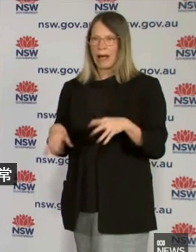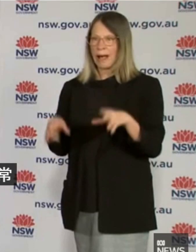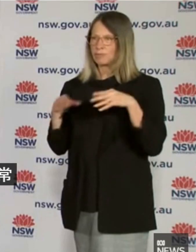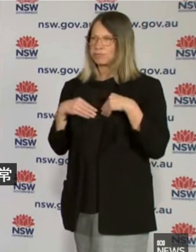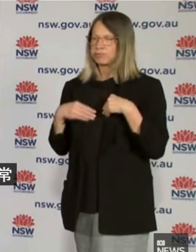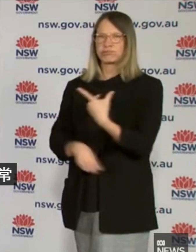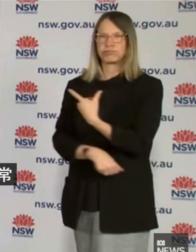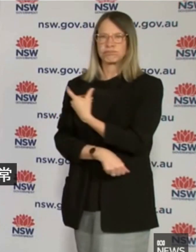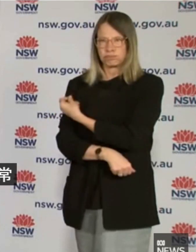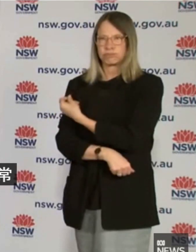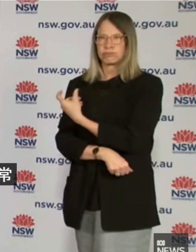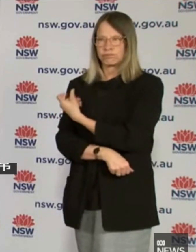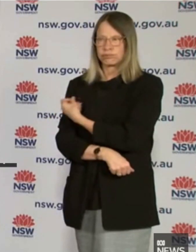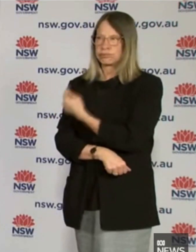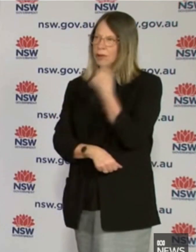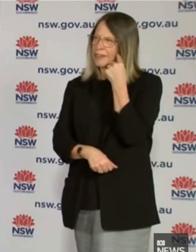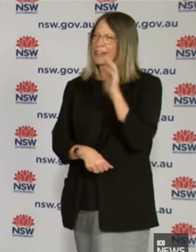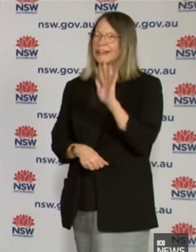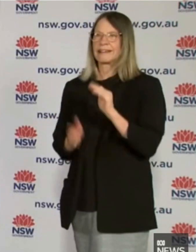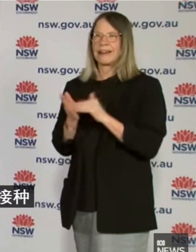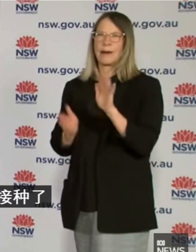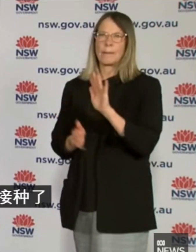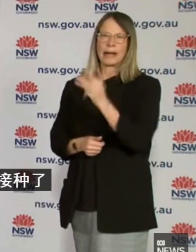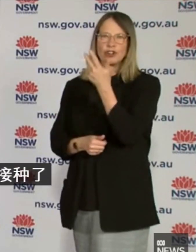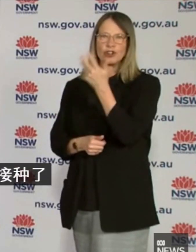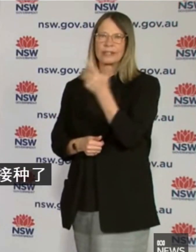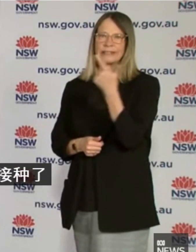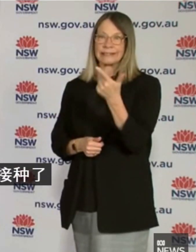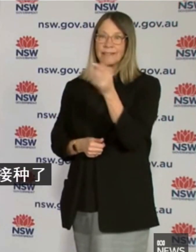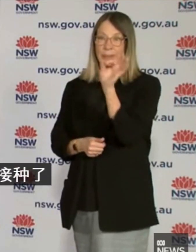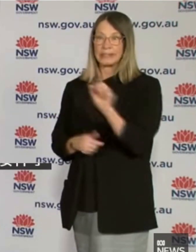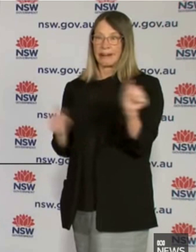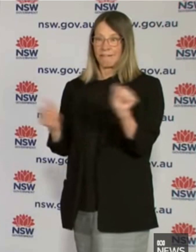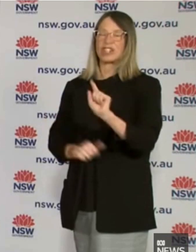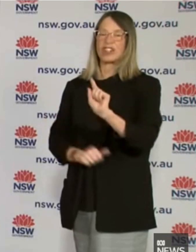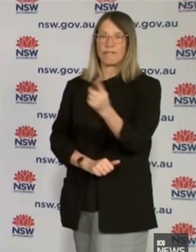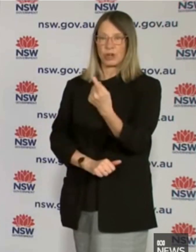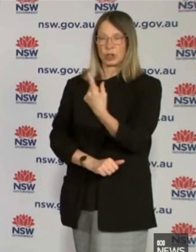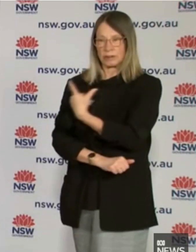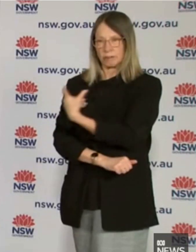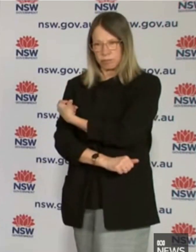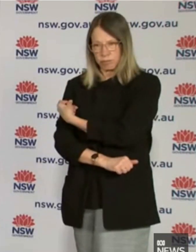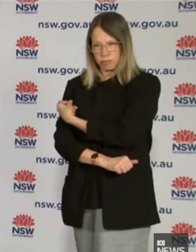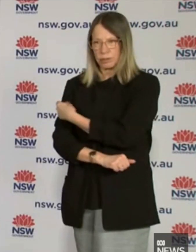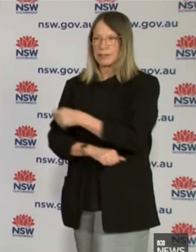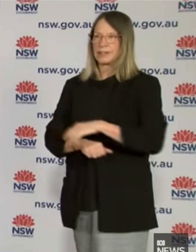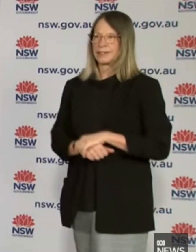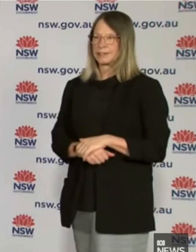about 97% of the staff at Liverpool Hospital have received a first dose of COVID-19 vaccine